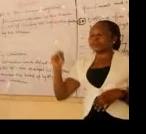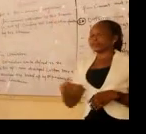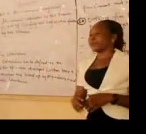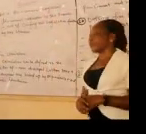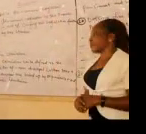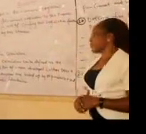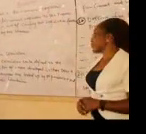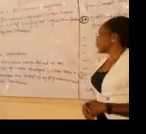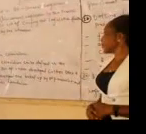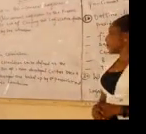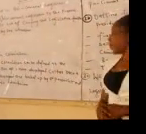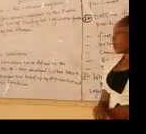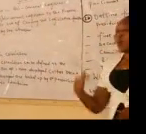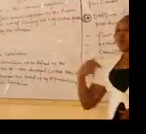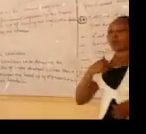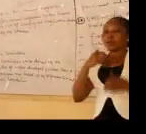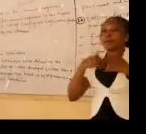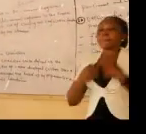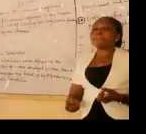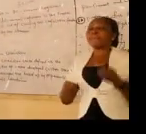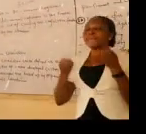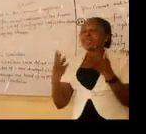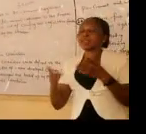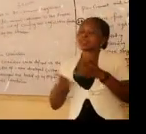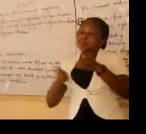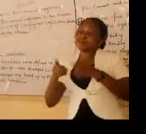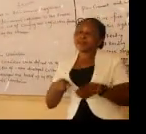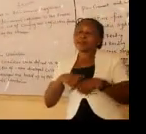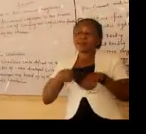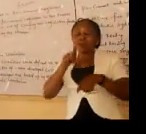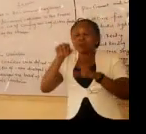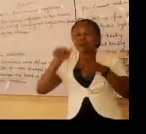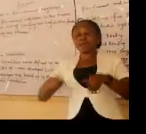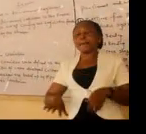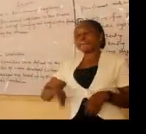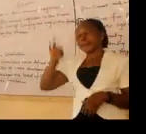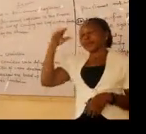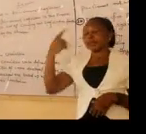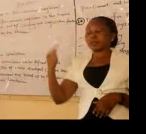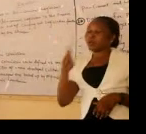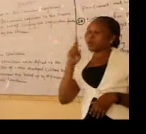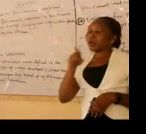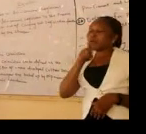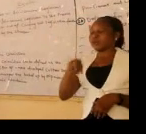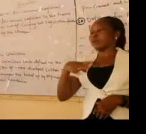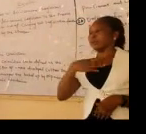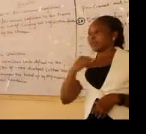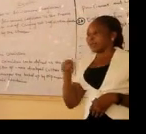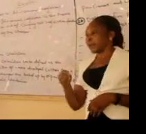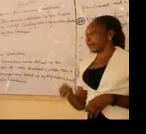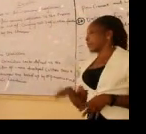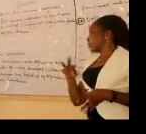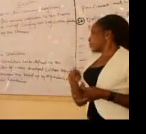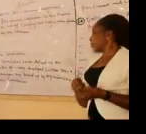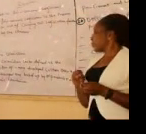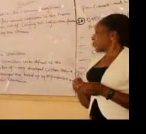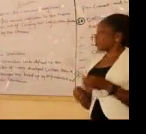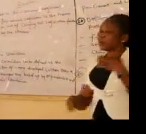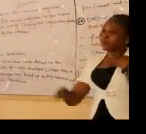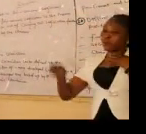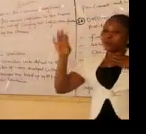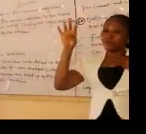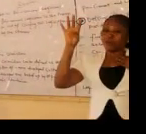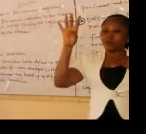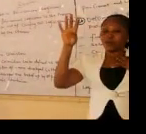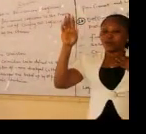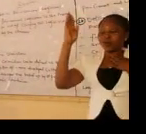You can choose the one that is good for you. Then 4B. We said we should outline any 4 positive